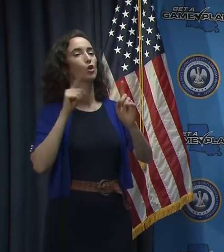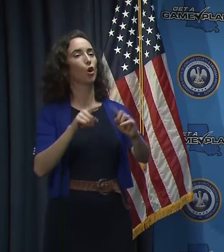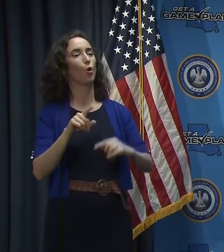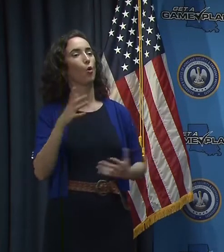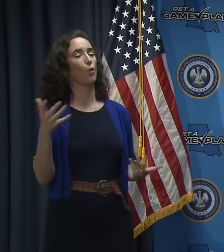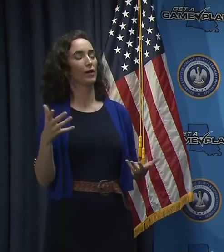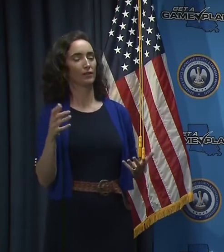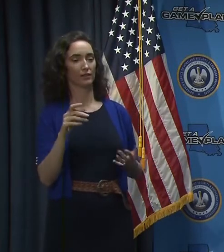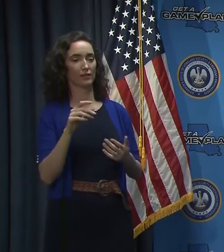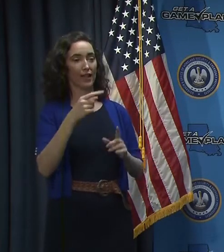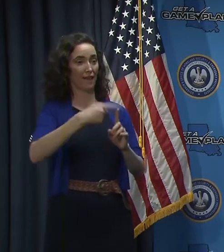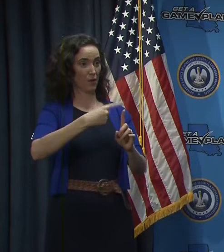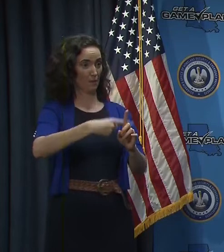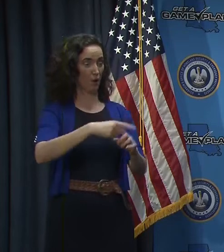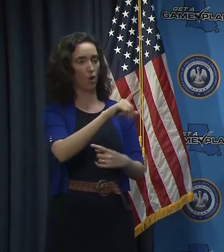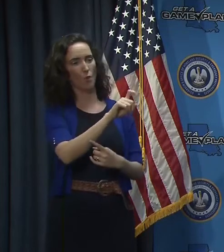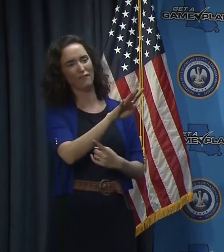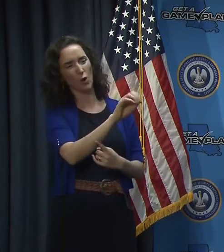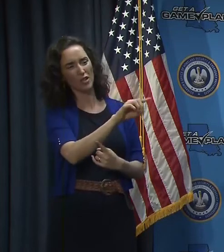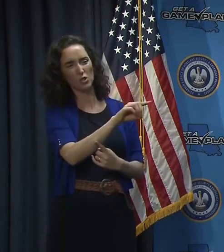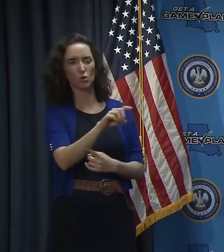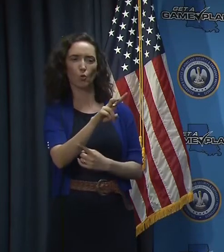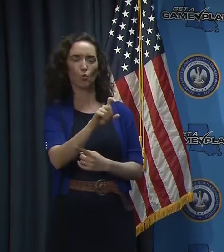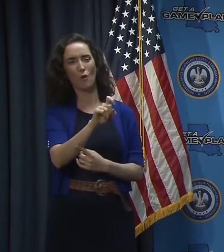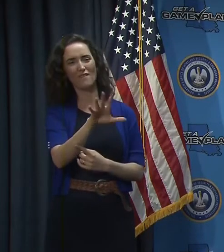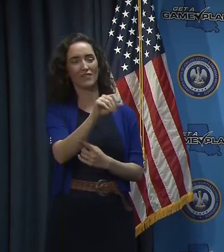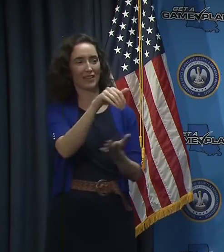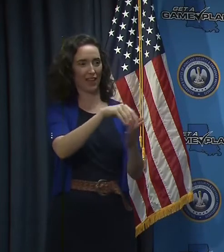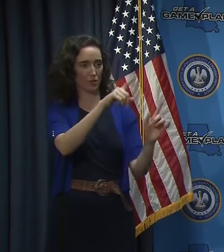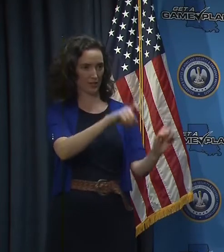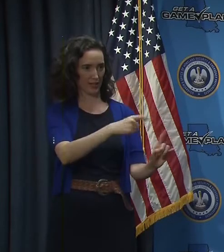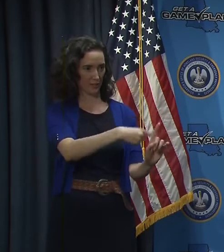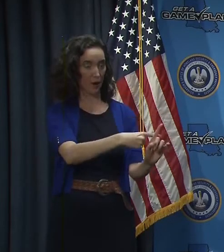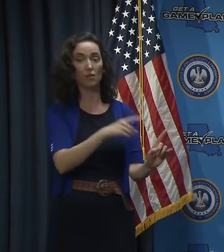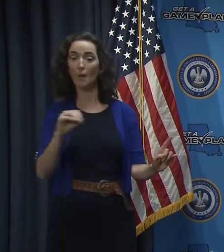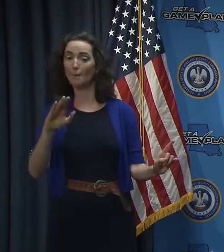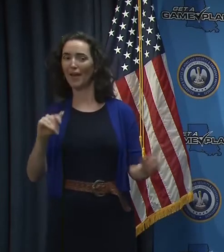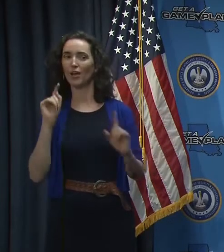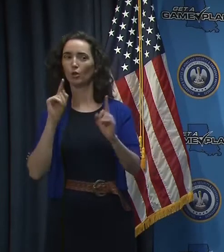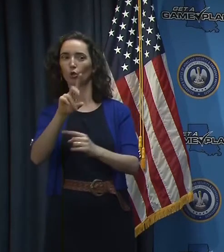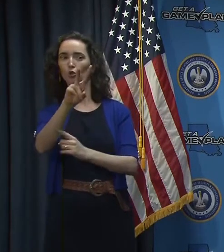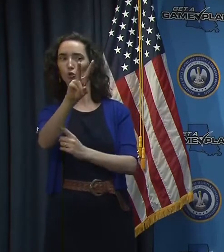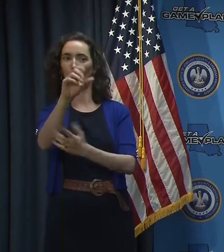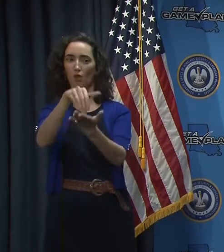tests at least, and up to 200,000 tests in the month of May. We're